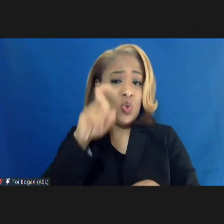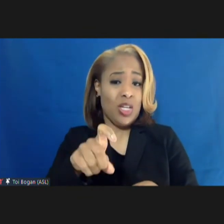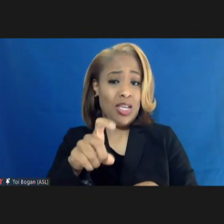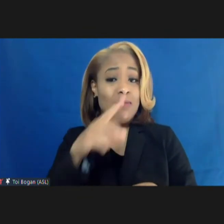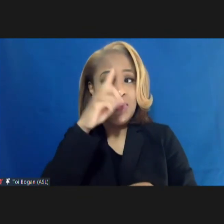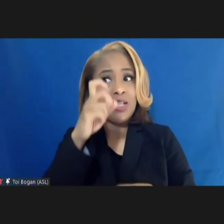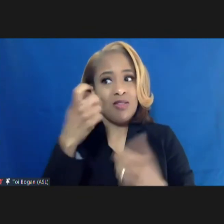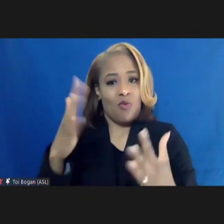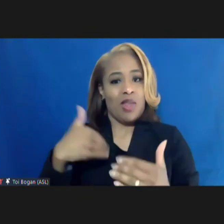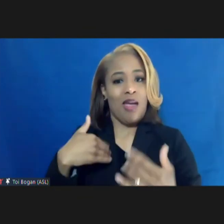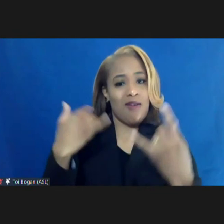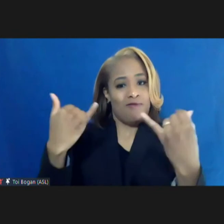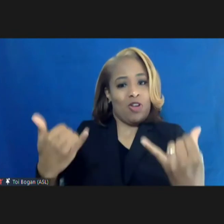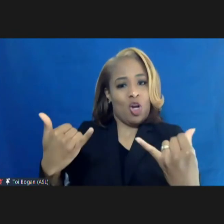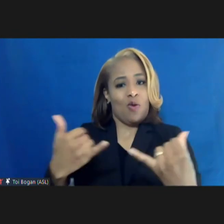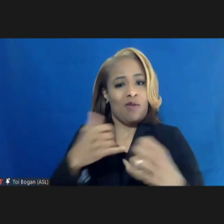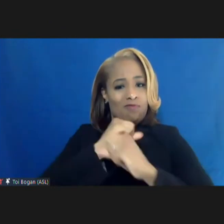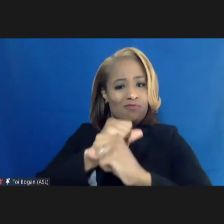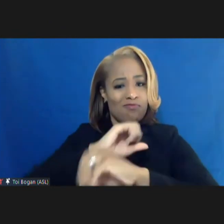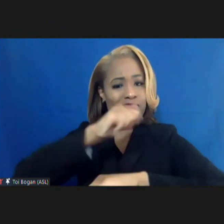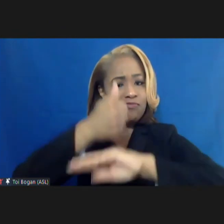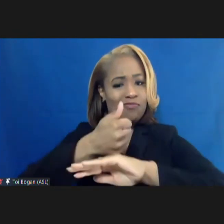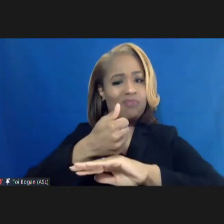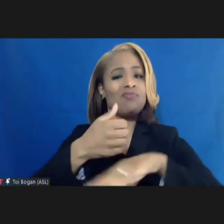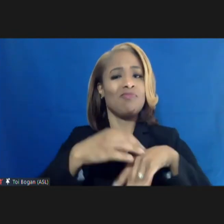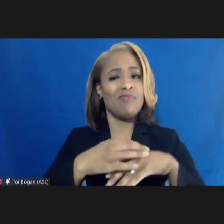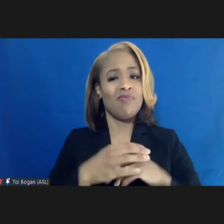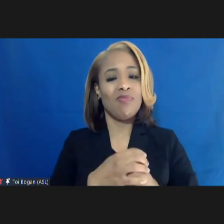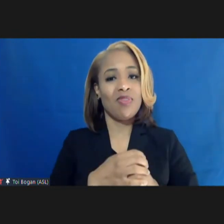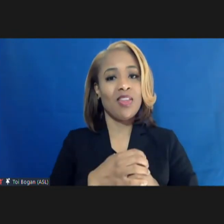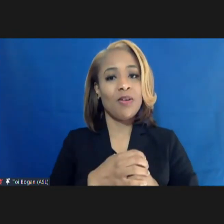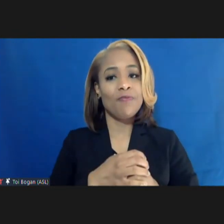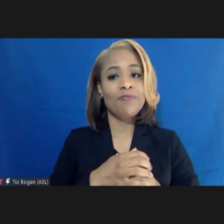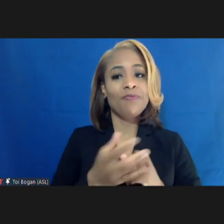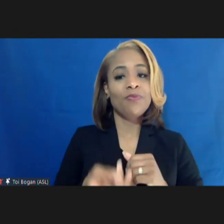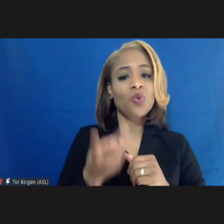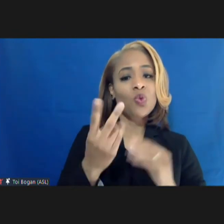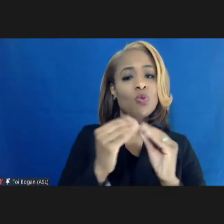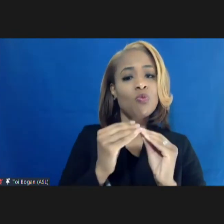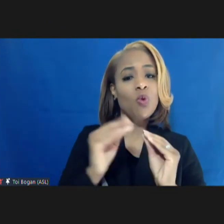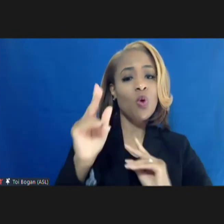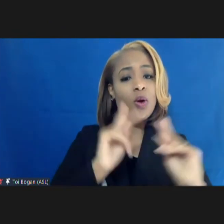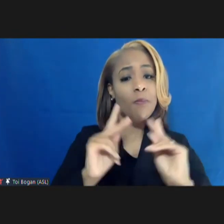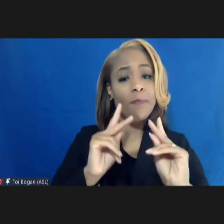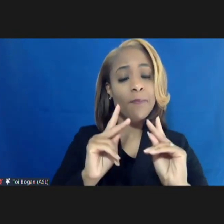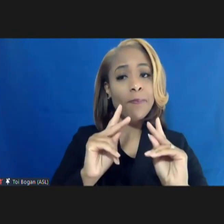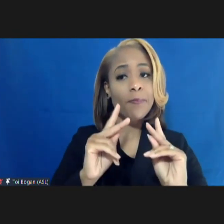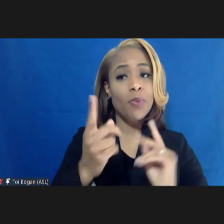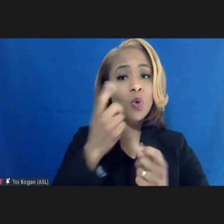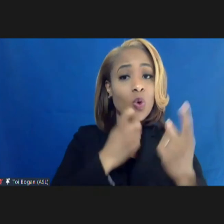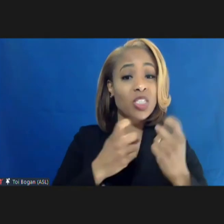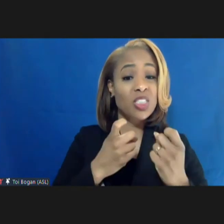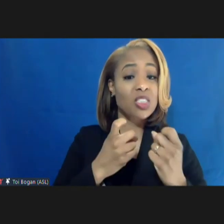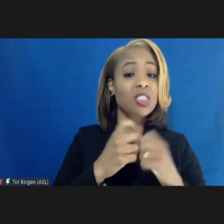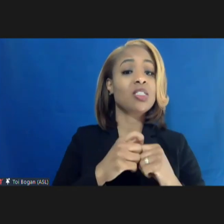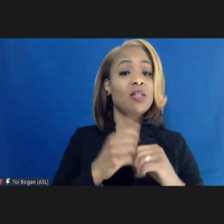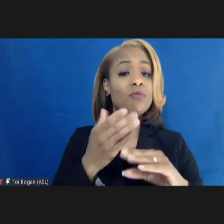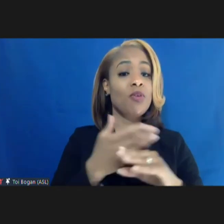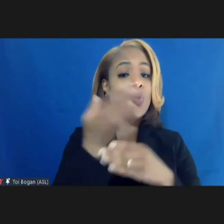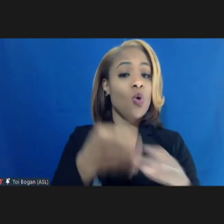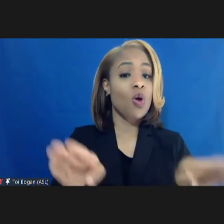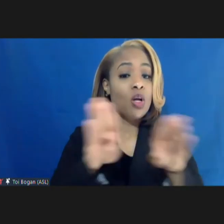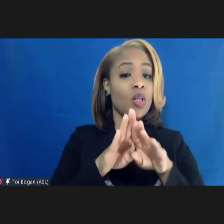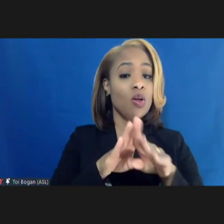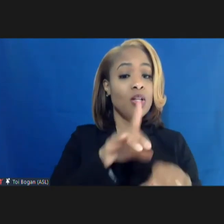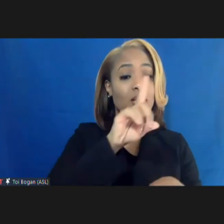protections. We have two more reporters that haven't gotten to ask a question. We'll take those last two questions before we close out. Dave